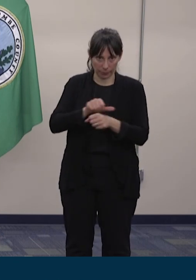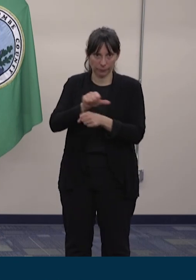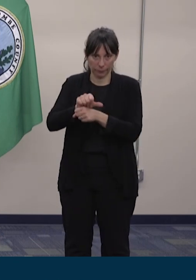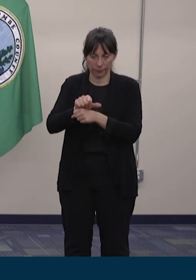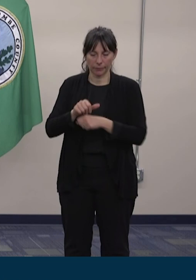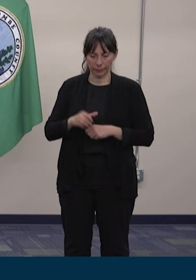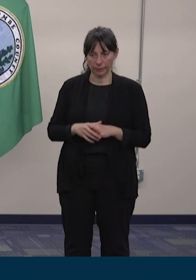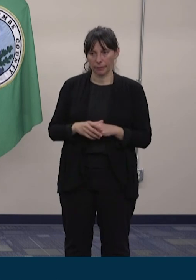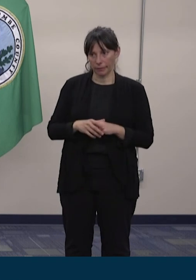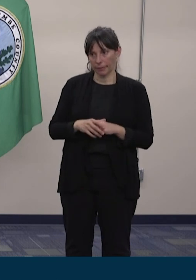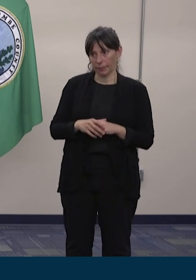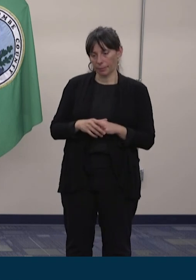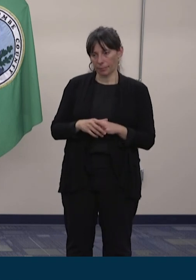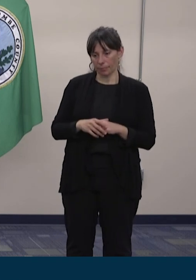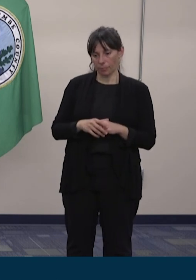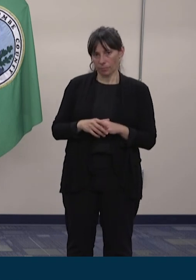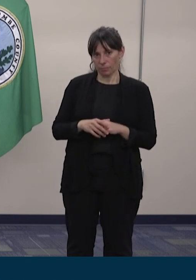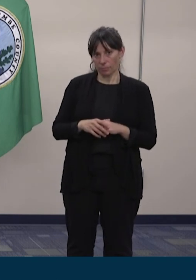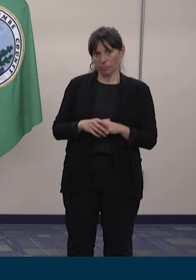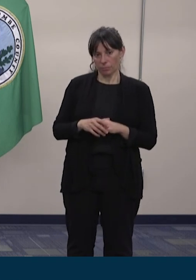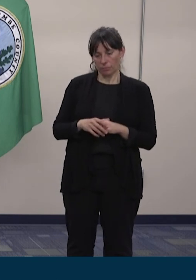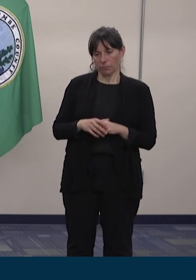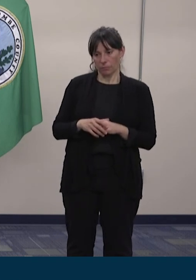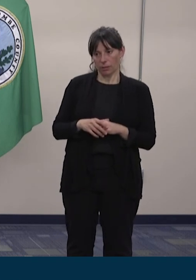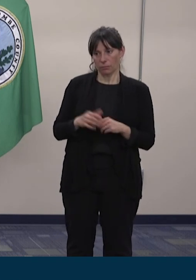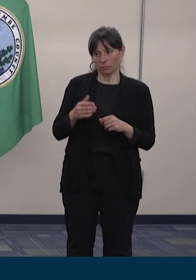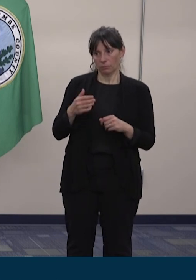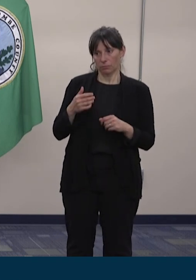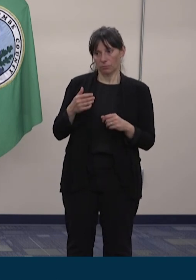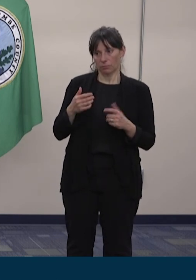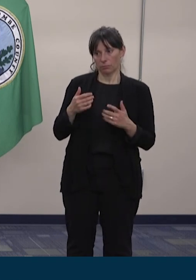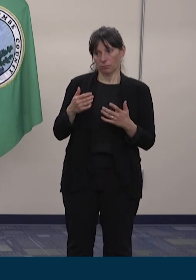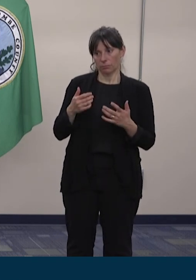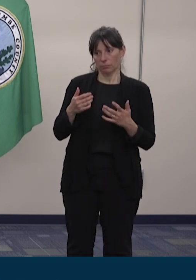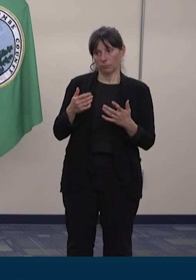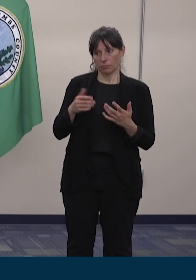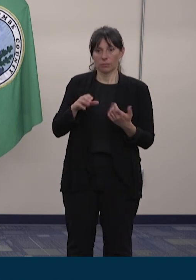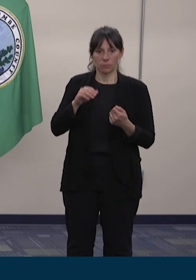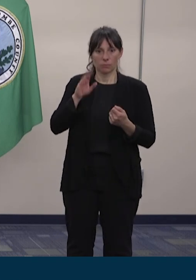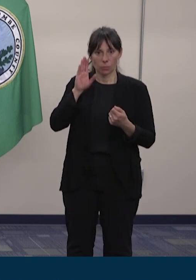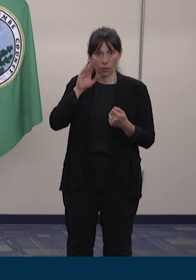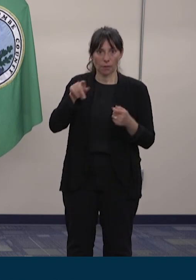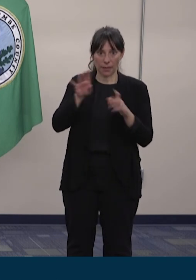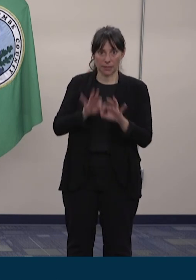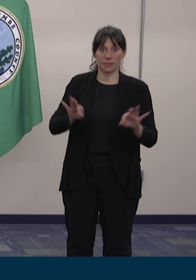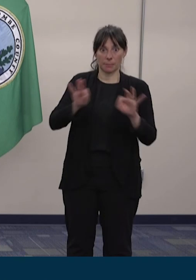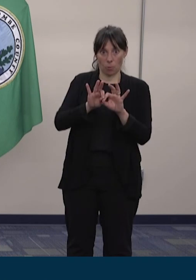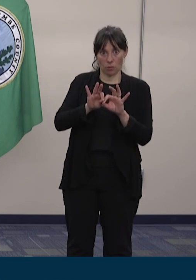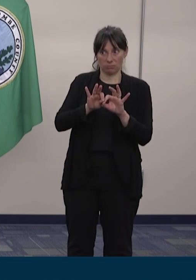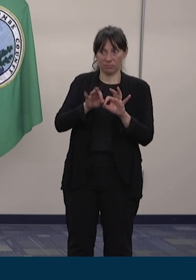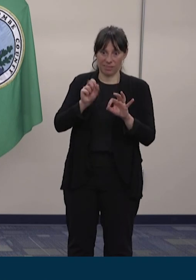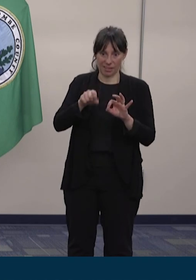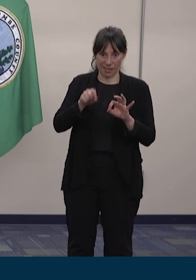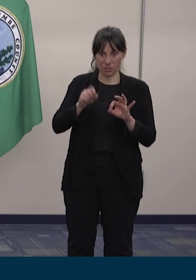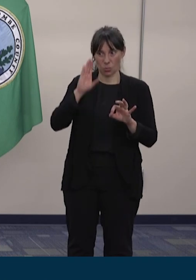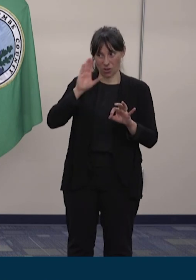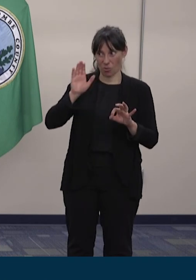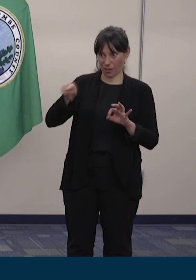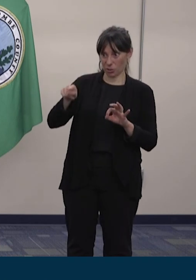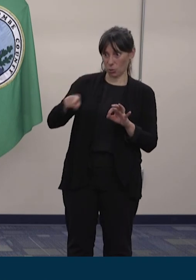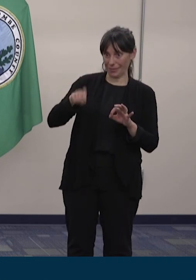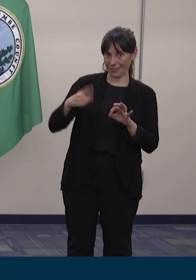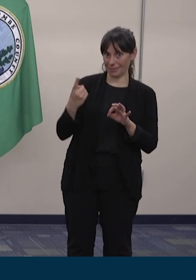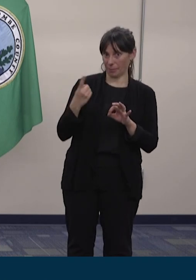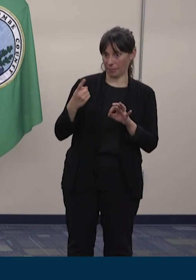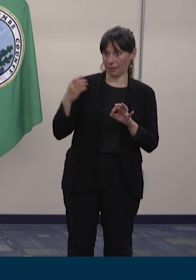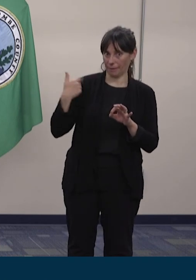emphasize that las while guías we de think it's sus critically proveedores de important to atención médica provide the care that was delayed, the necessary para care that poder was delayed, brindarles el in no cuidado.